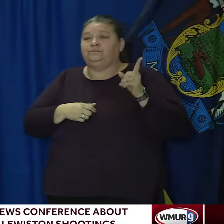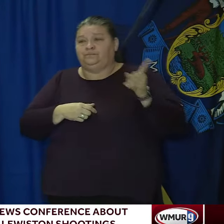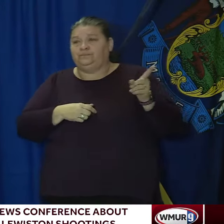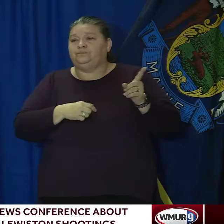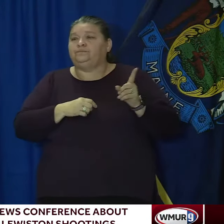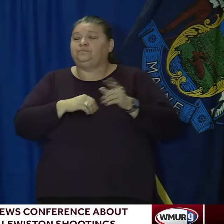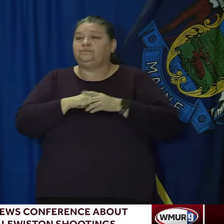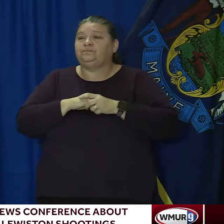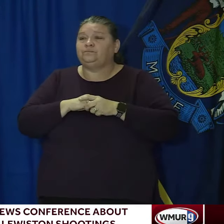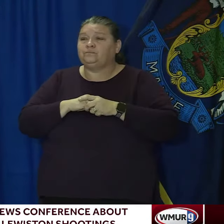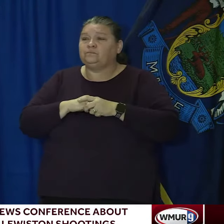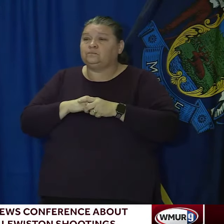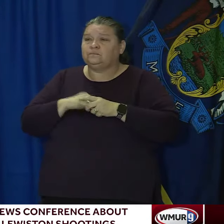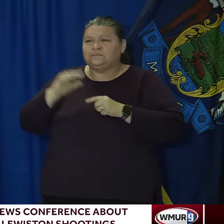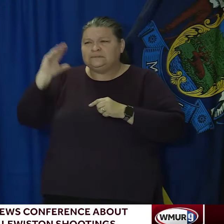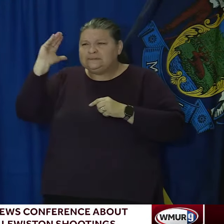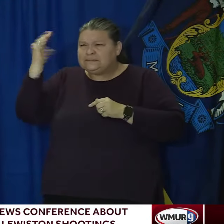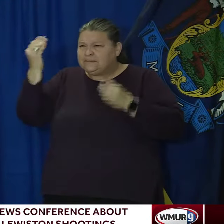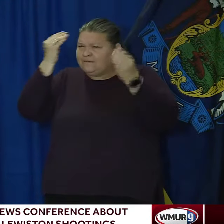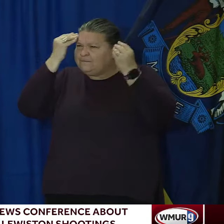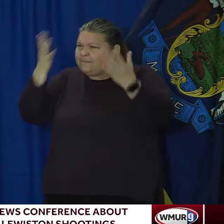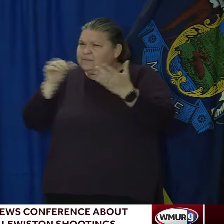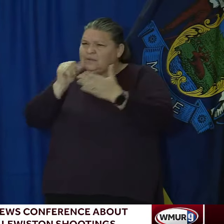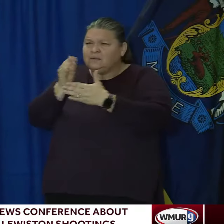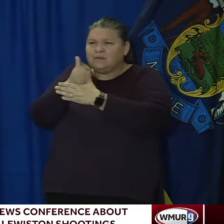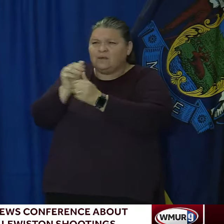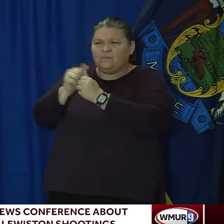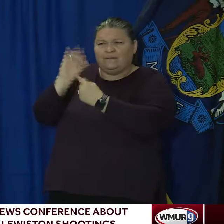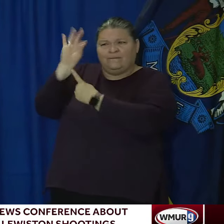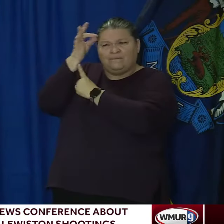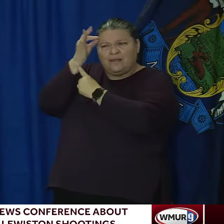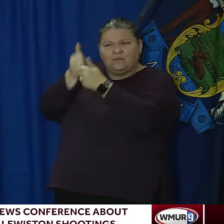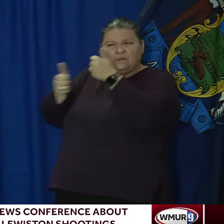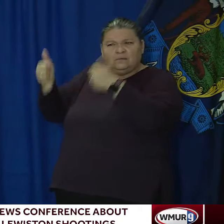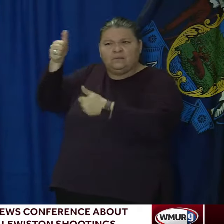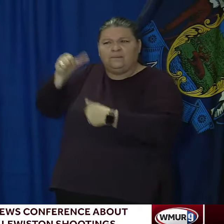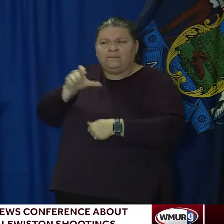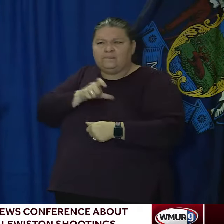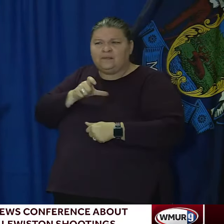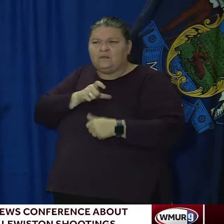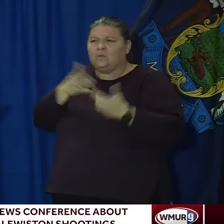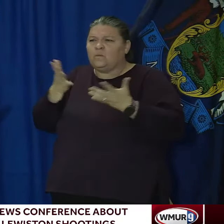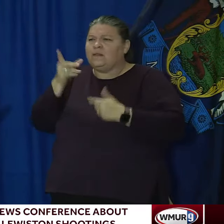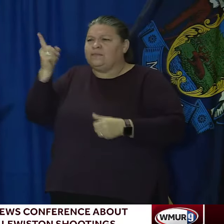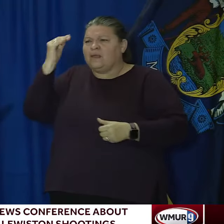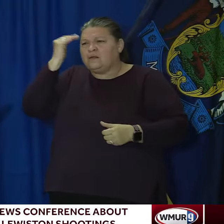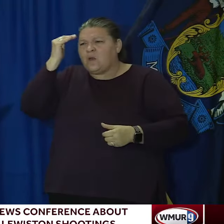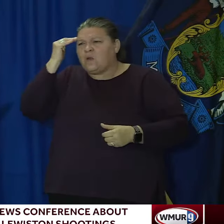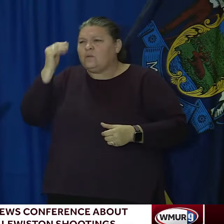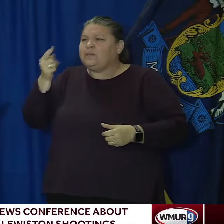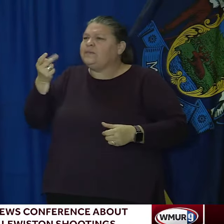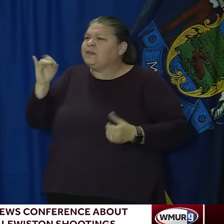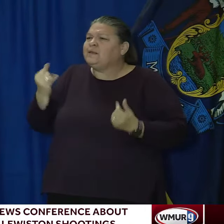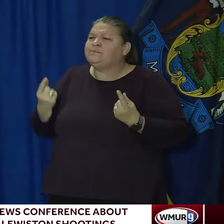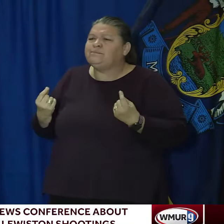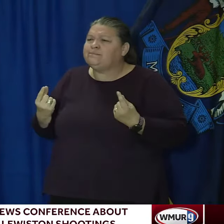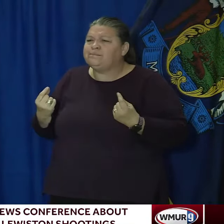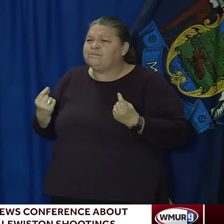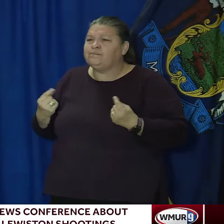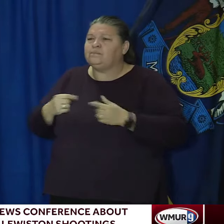federal authorities when they knew that they had information about. So who's the they? Why was that not